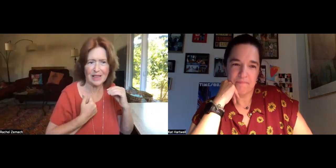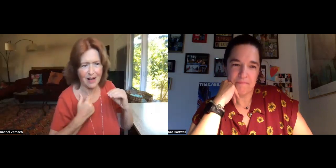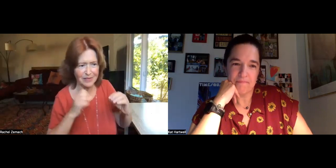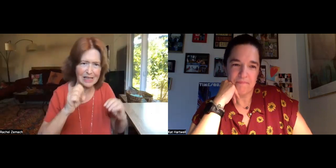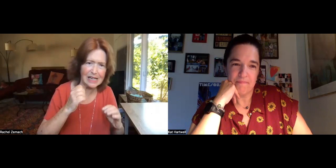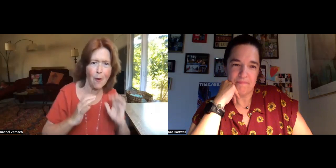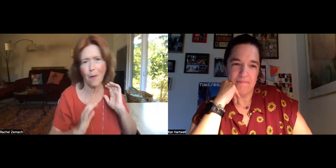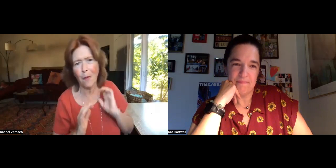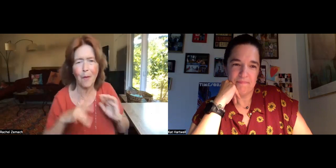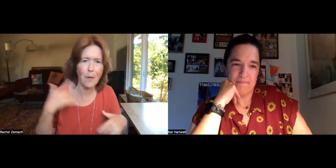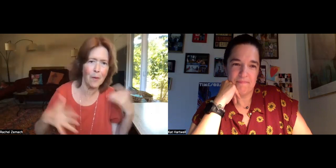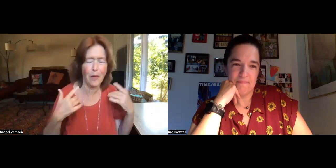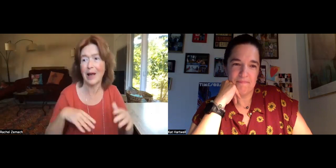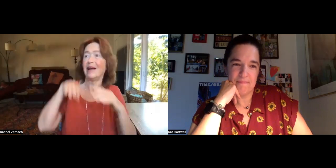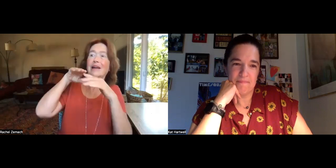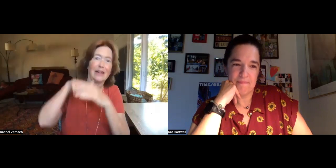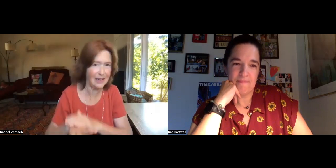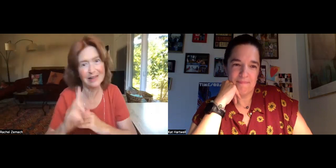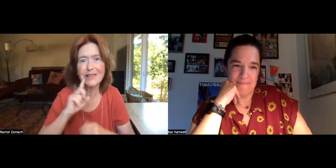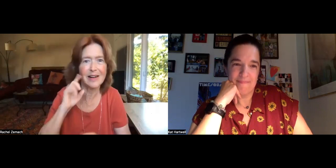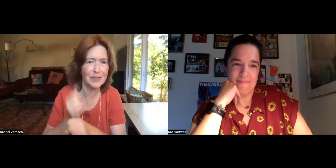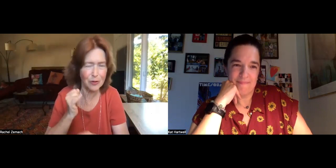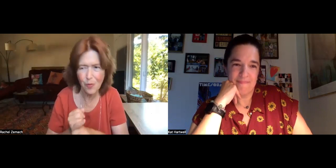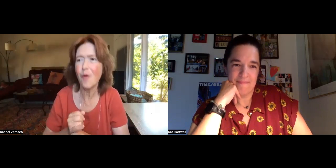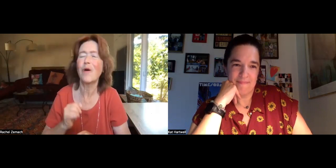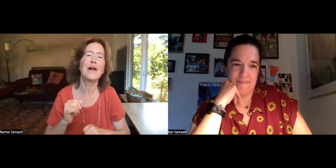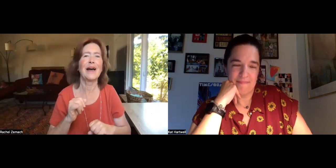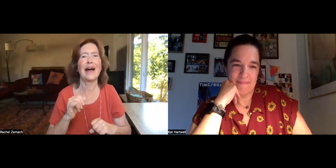Without faith in death, queen.